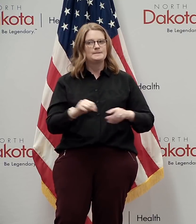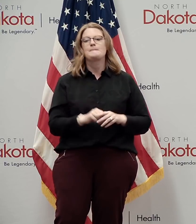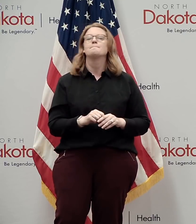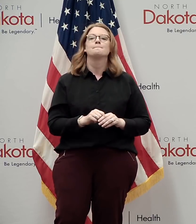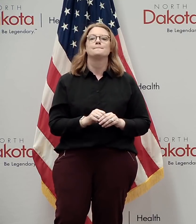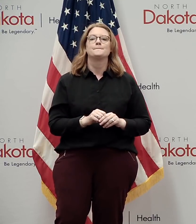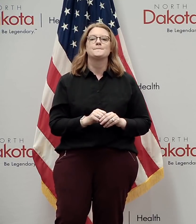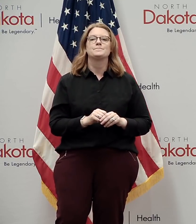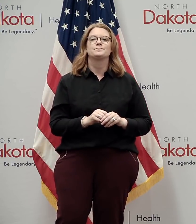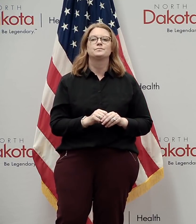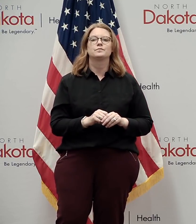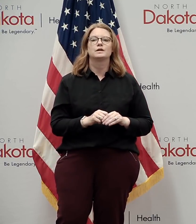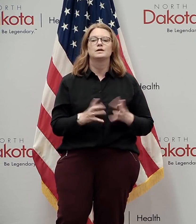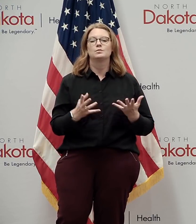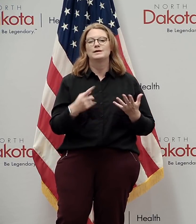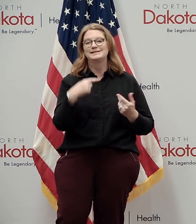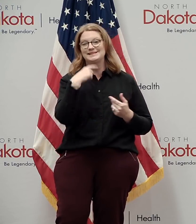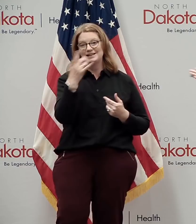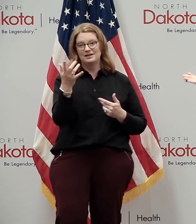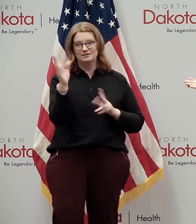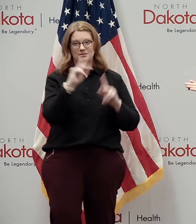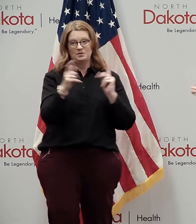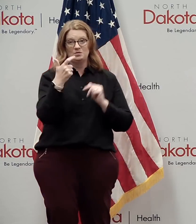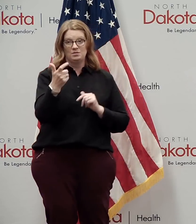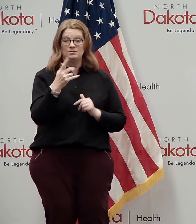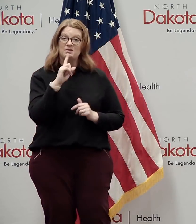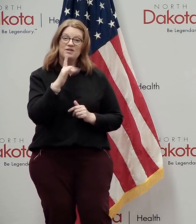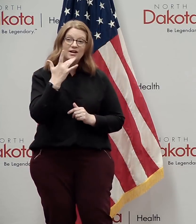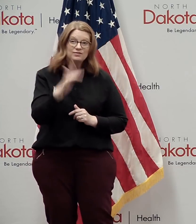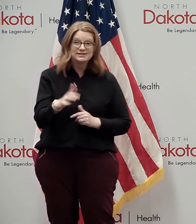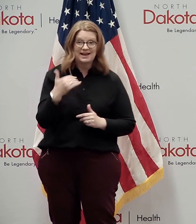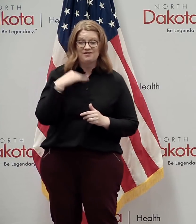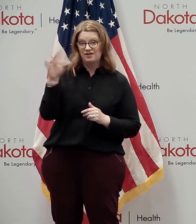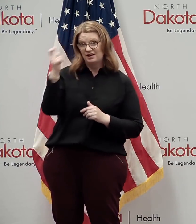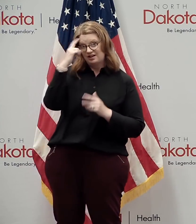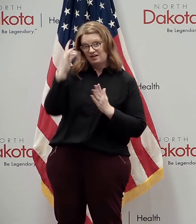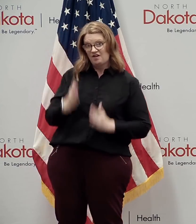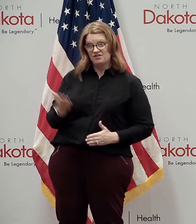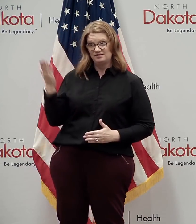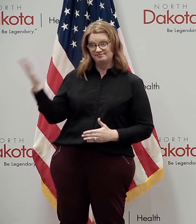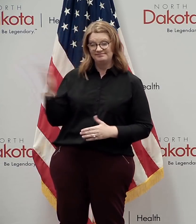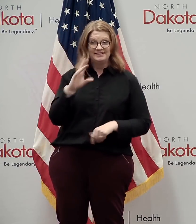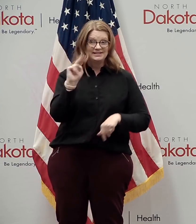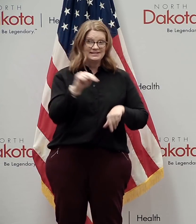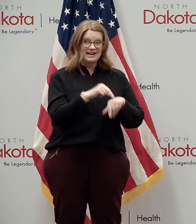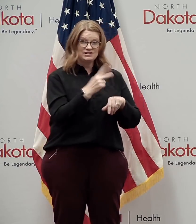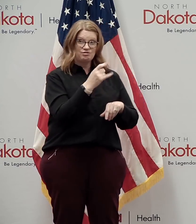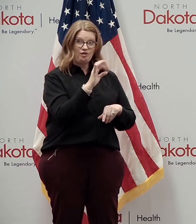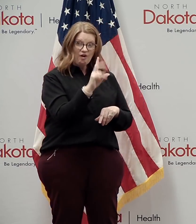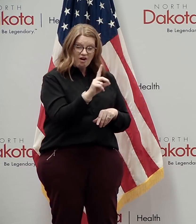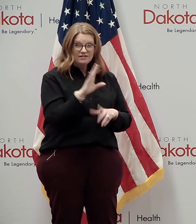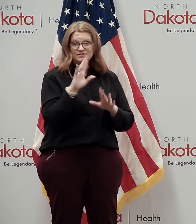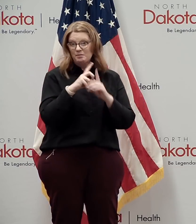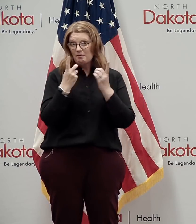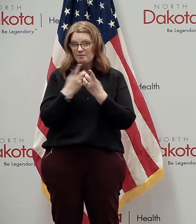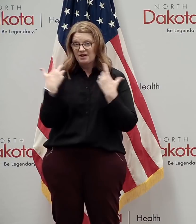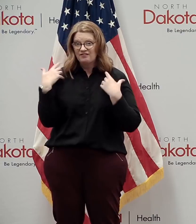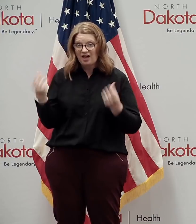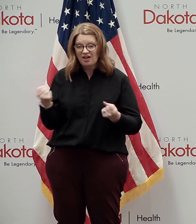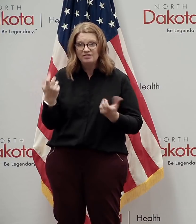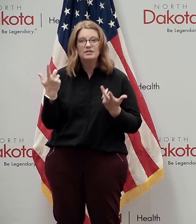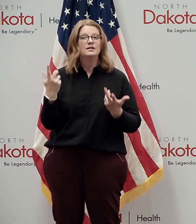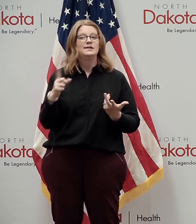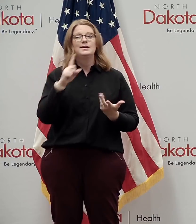want to tell the viewers we are fortunate to have a governor like this, National Guard like we have, Department of Health. I speak with lots of chancellors